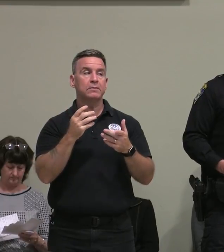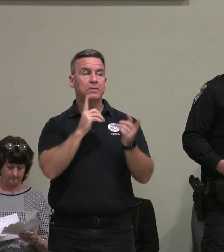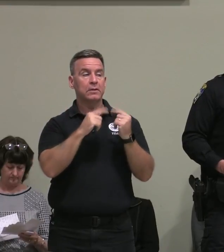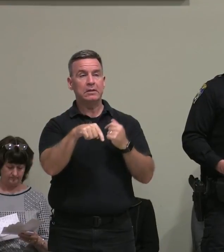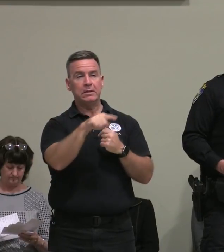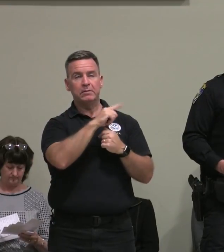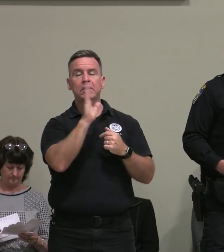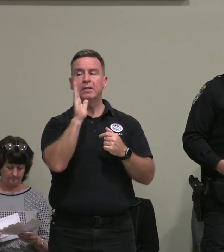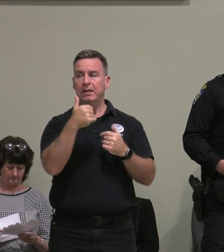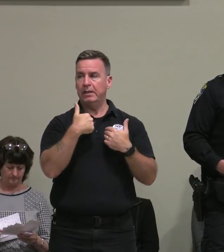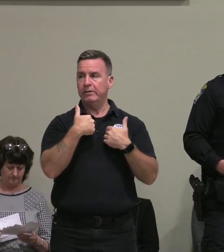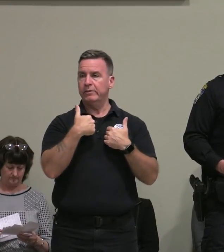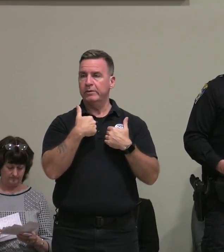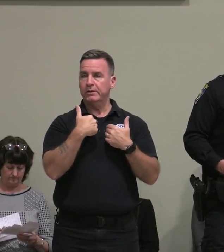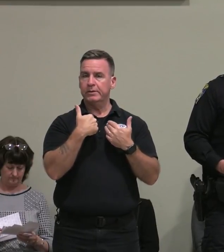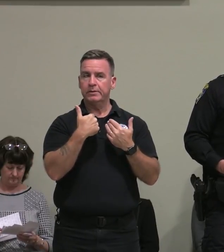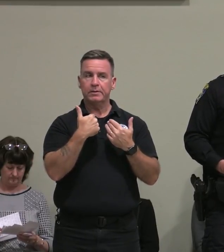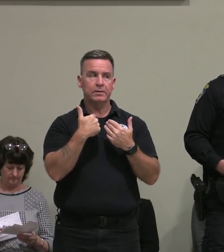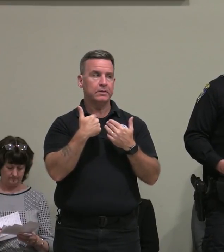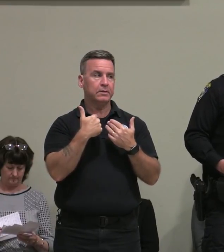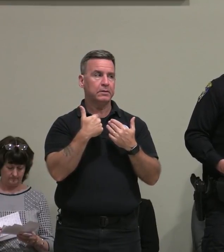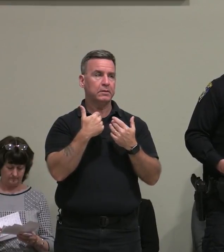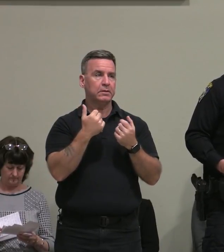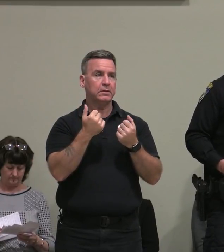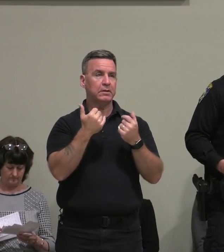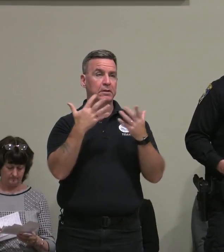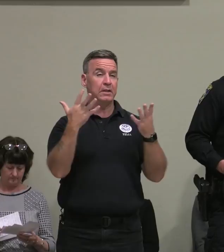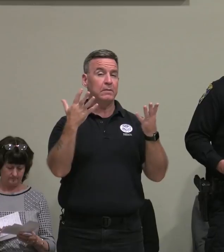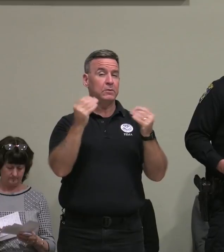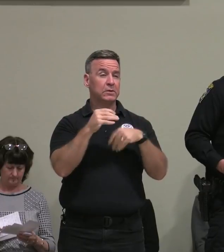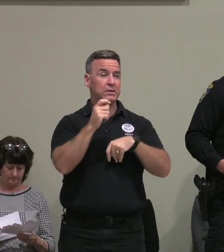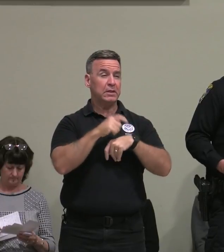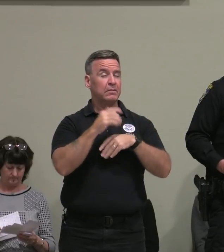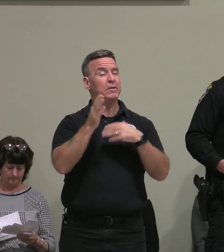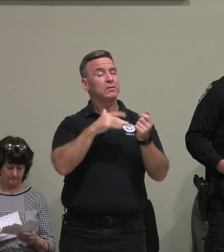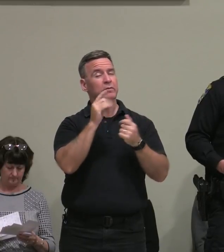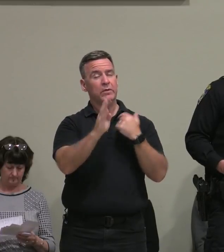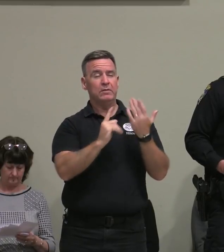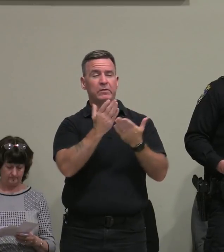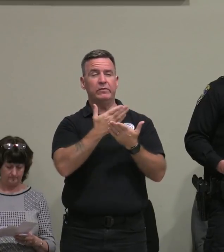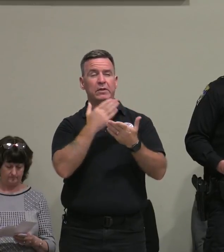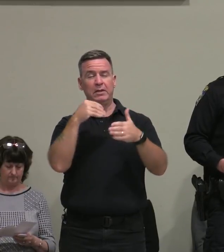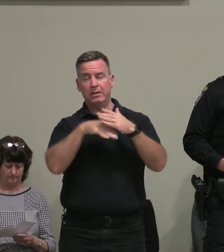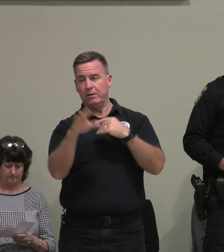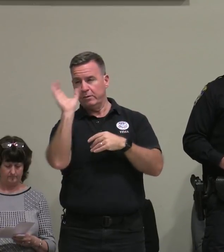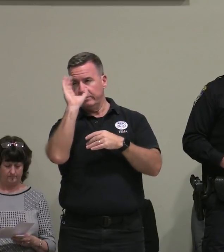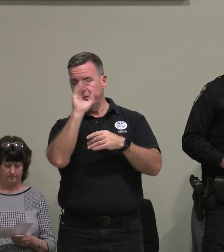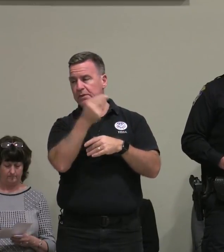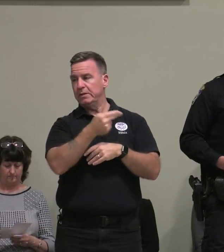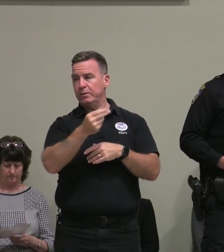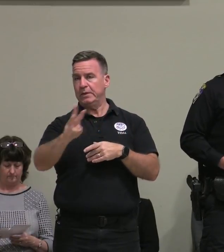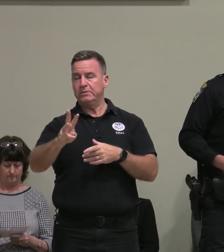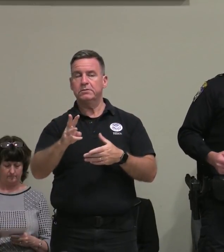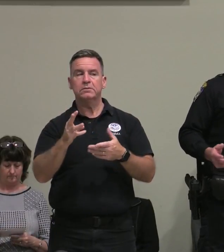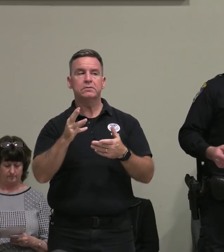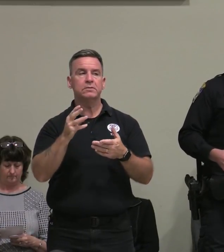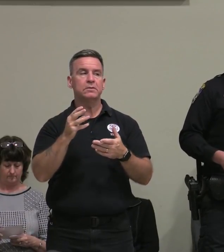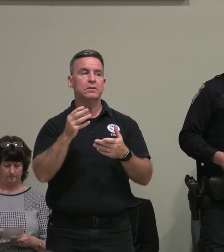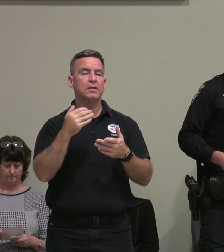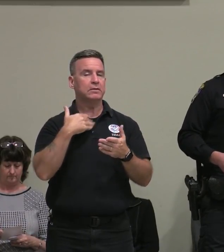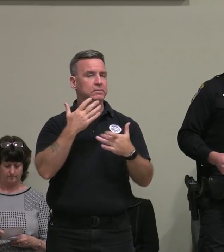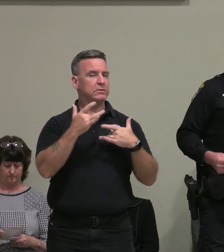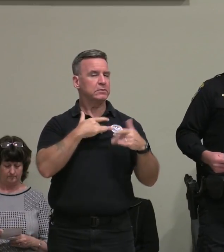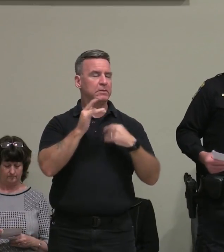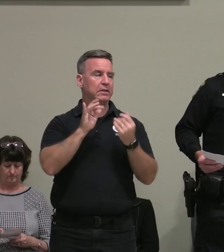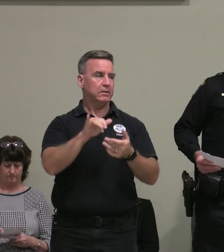with them, there's going to be a significant more amount of time than 24 hours before they're in there looking for those hazards. So I know there was some